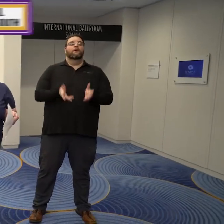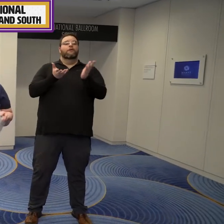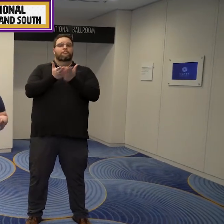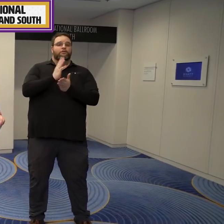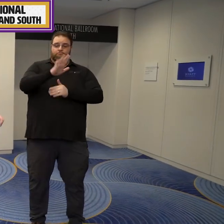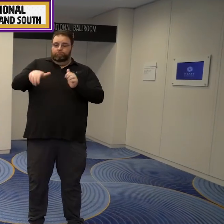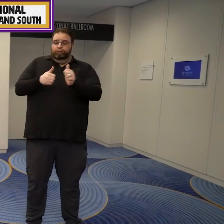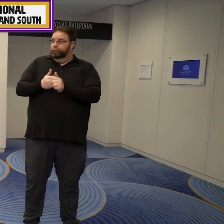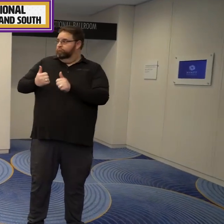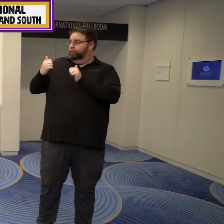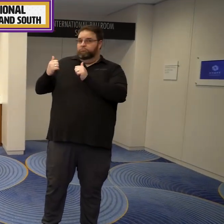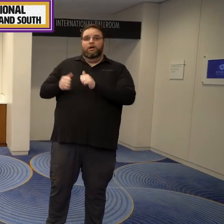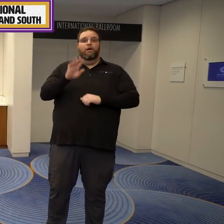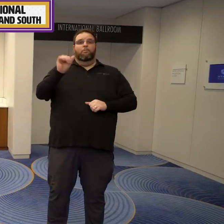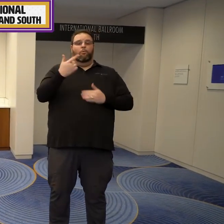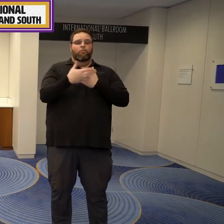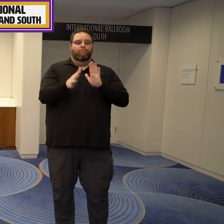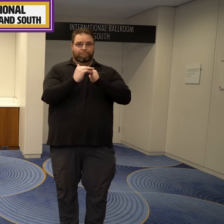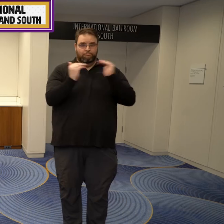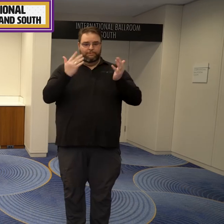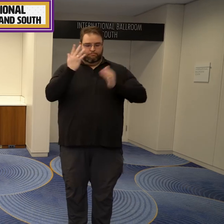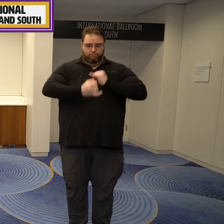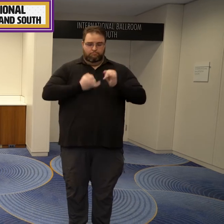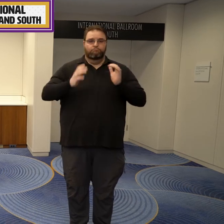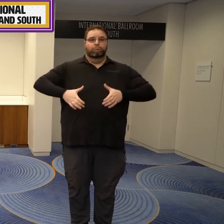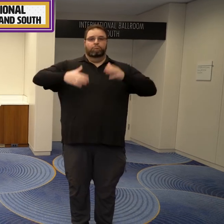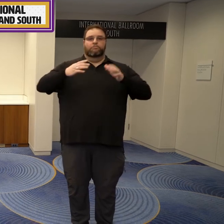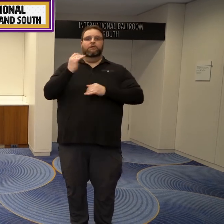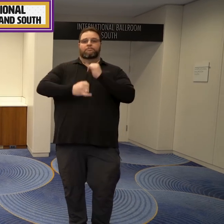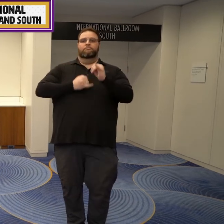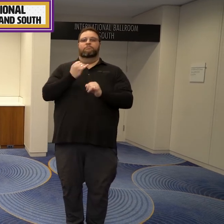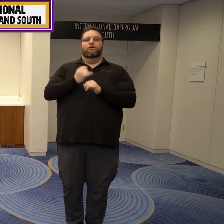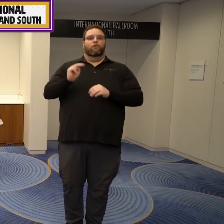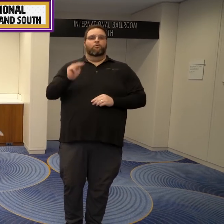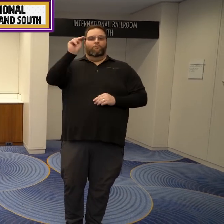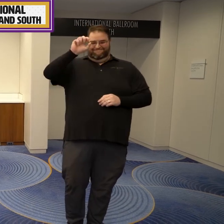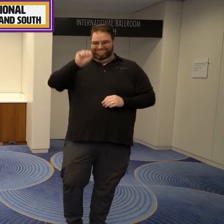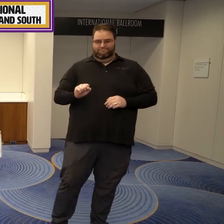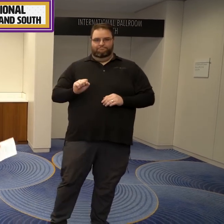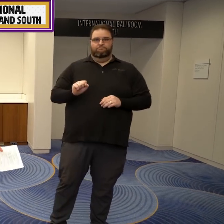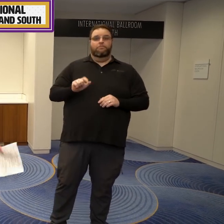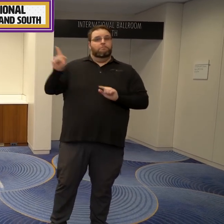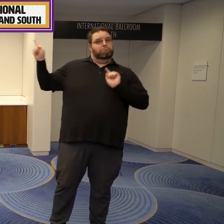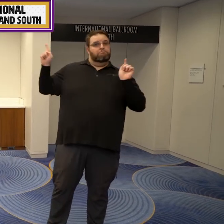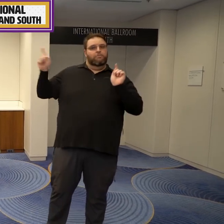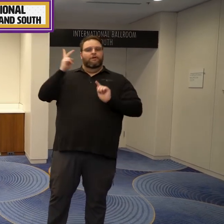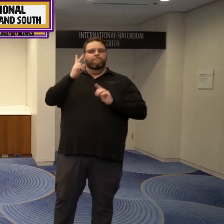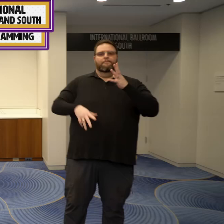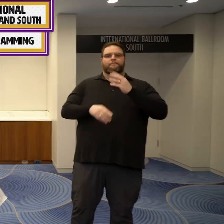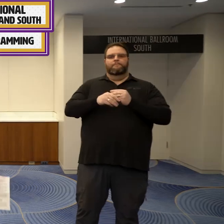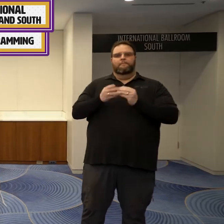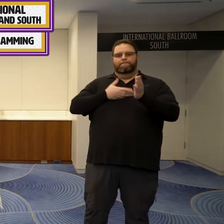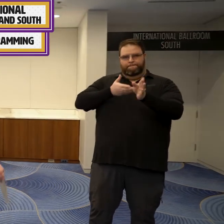All right, behind me is on the ballroom level here in the International Tower, our International North and South. This is where you'll find some